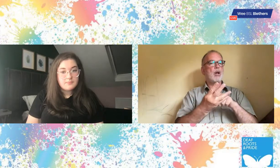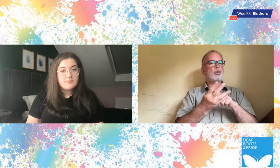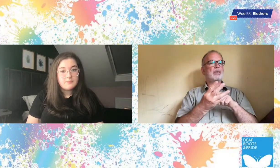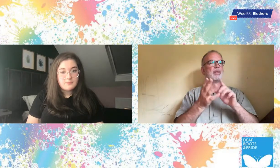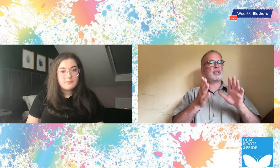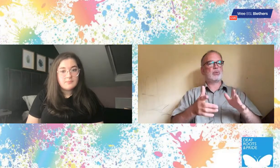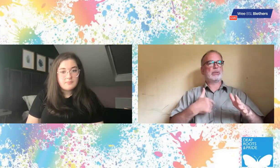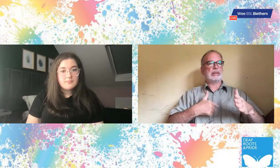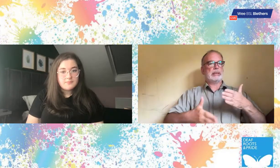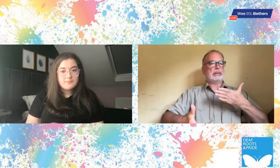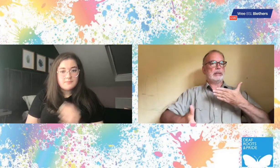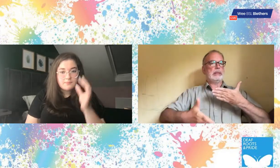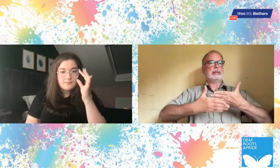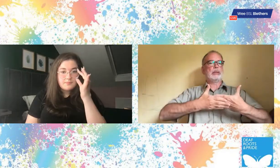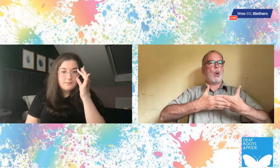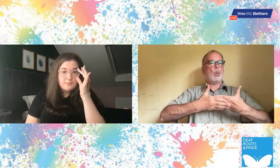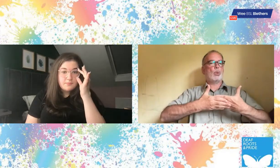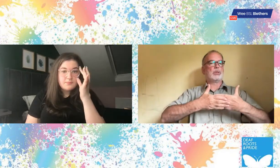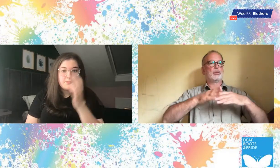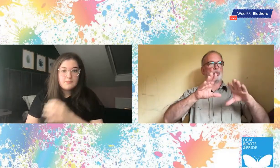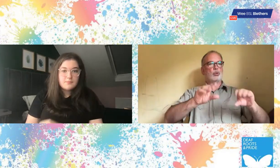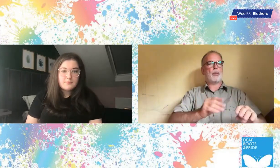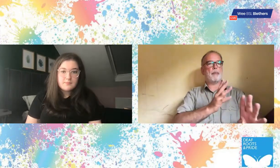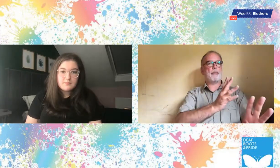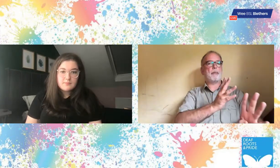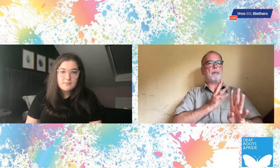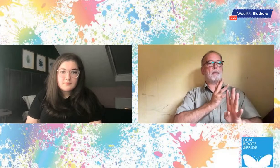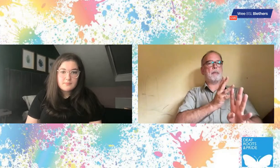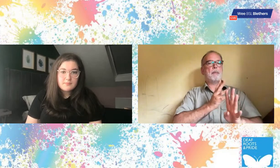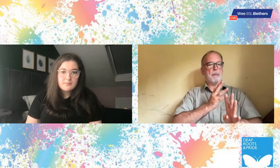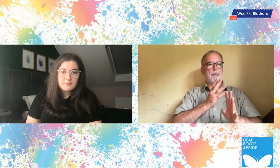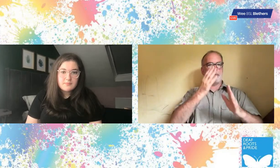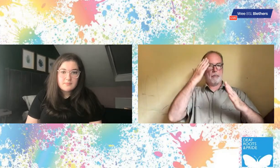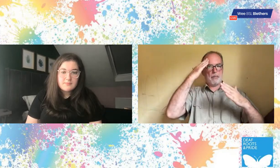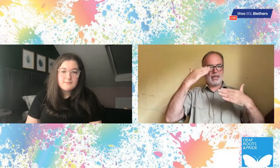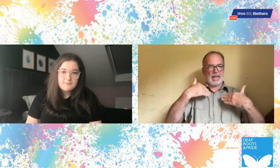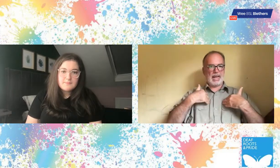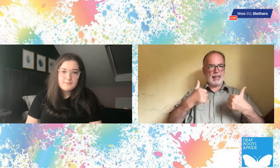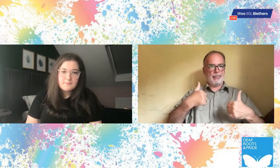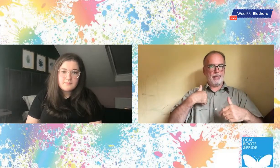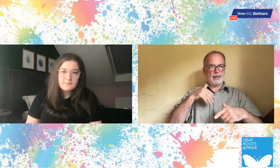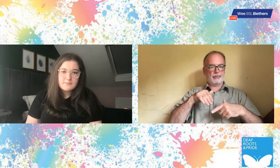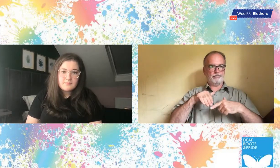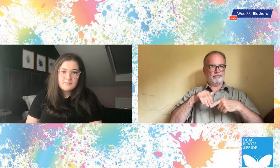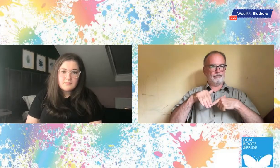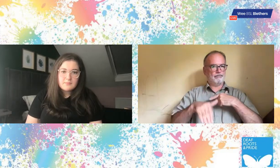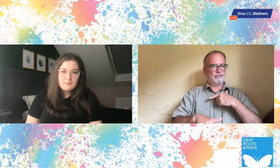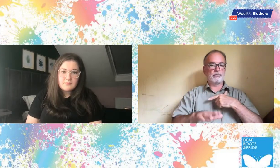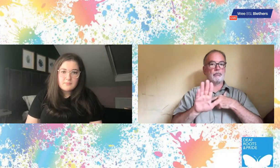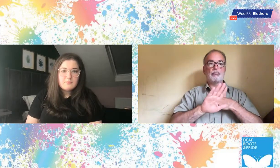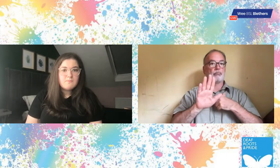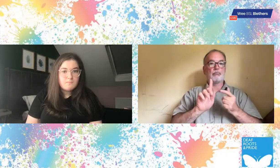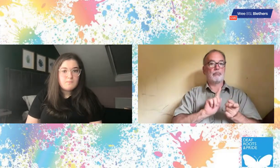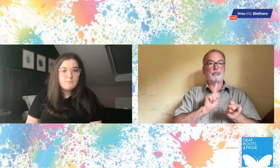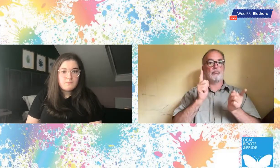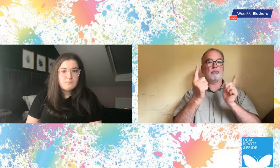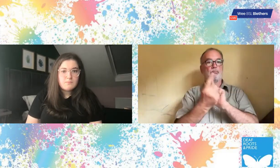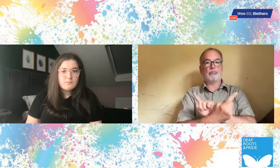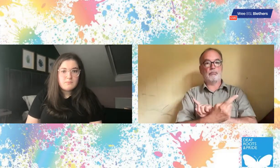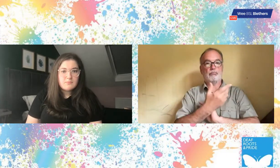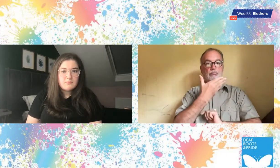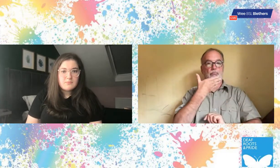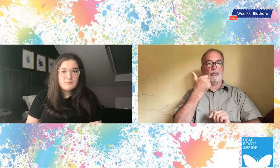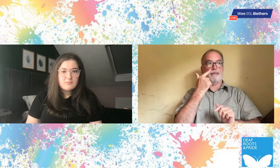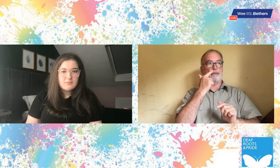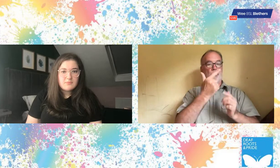what else do you need to do if they get ill? Well, as I say, we did 20 years of business, but coronavirus and the lockdown